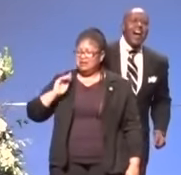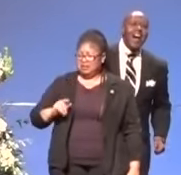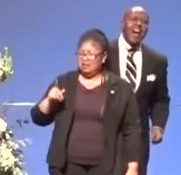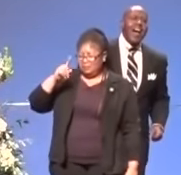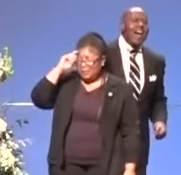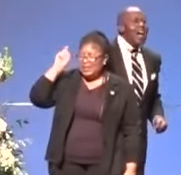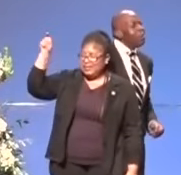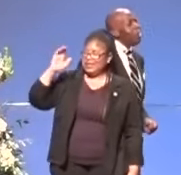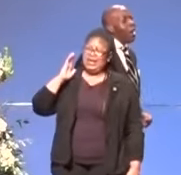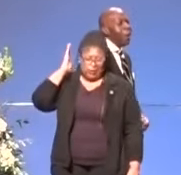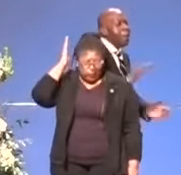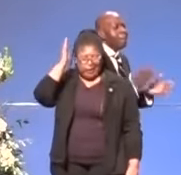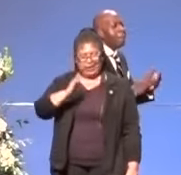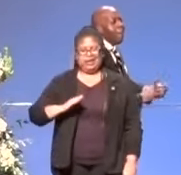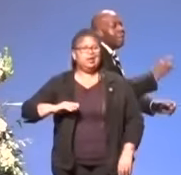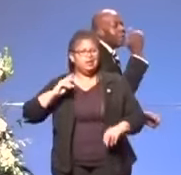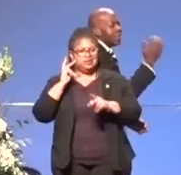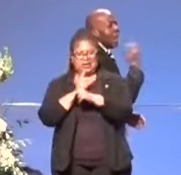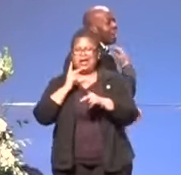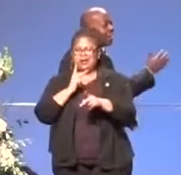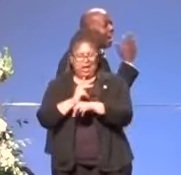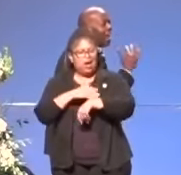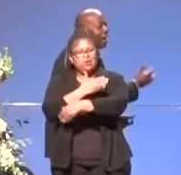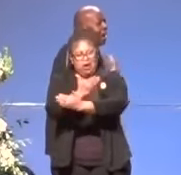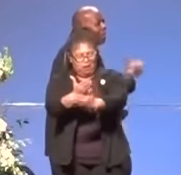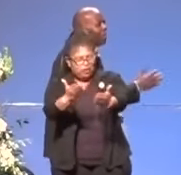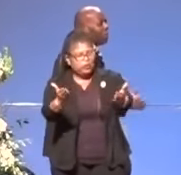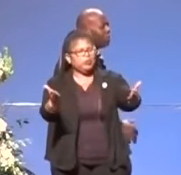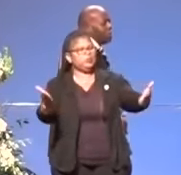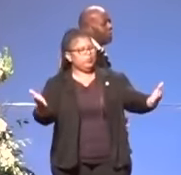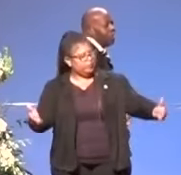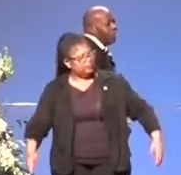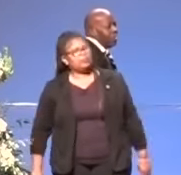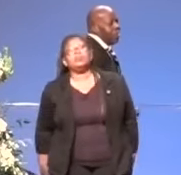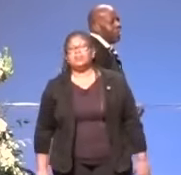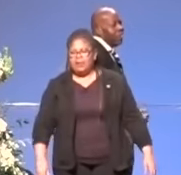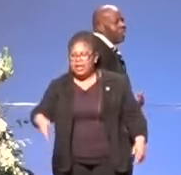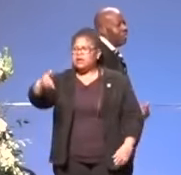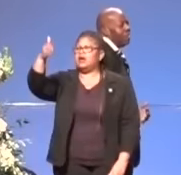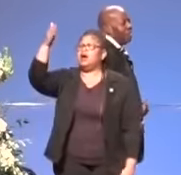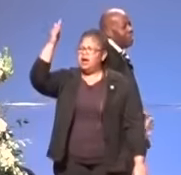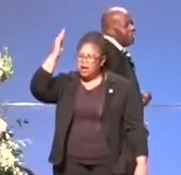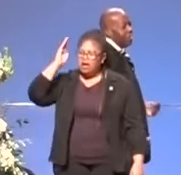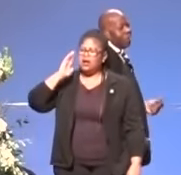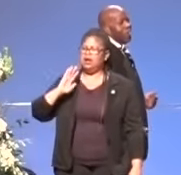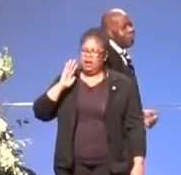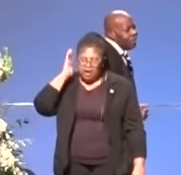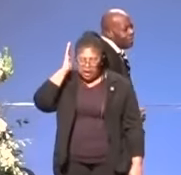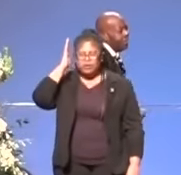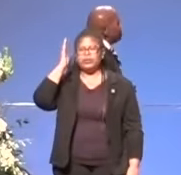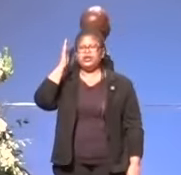God will he will do it. God will do.